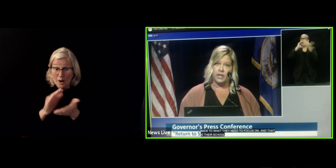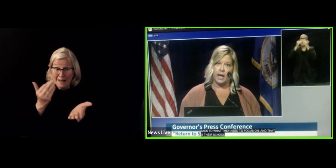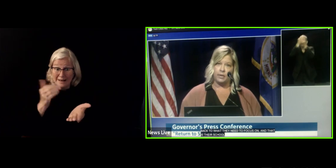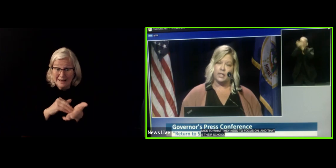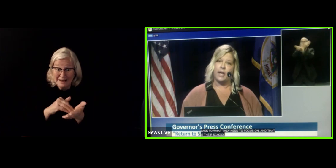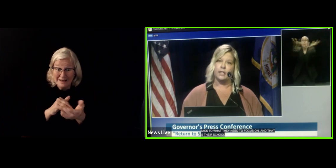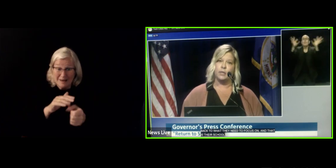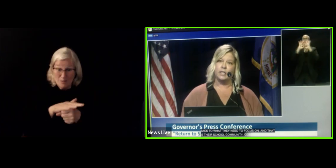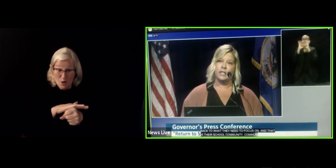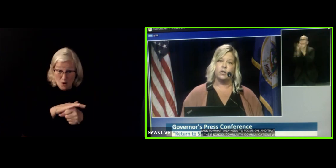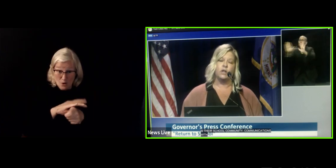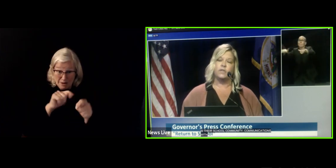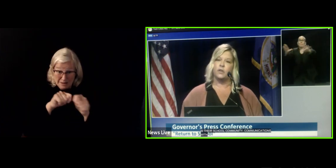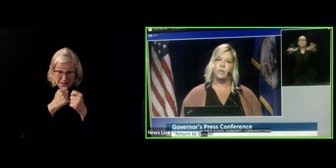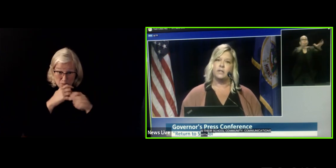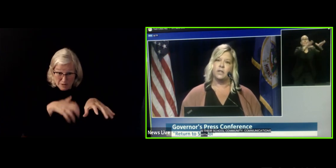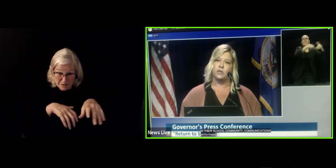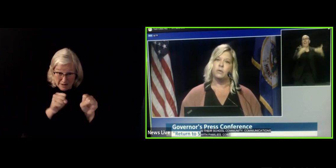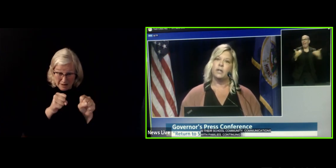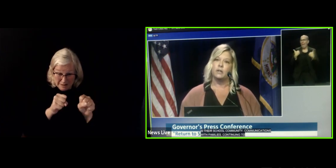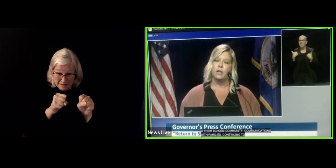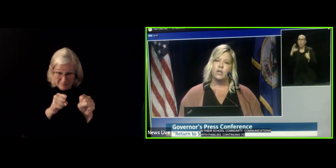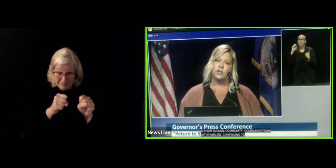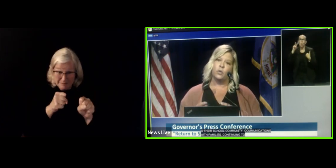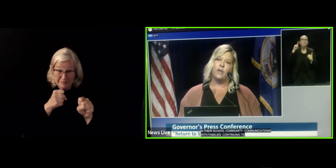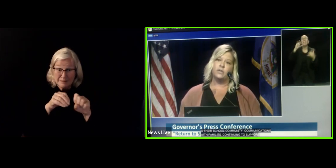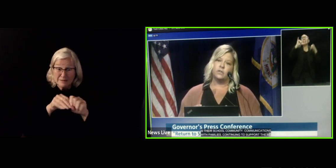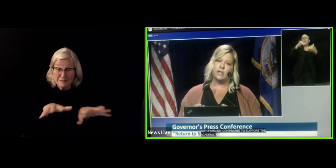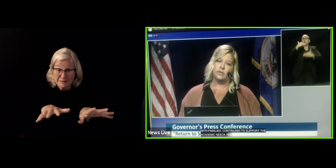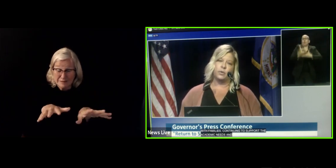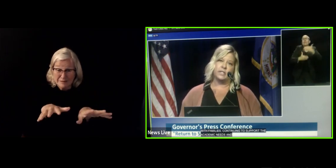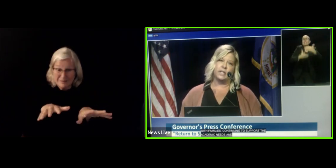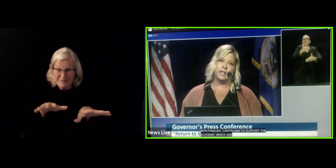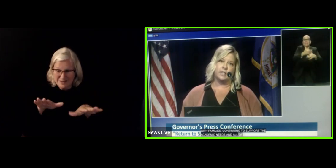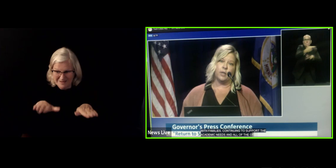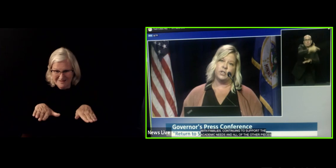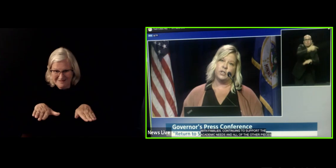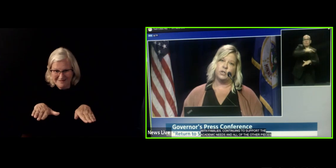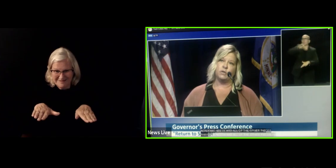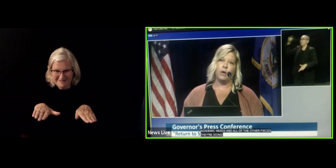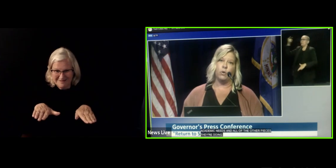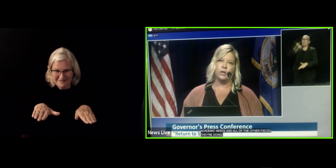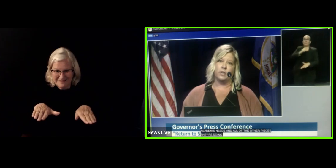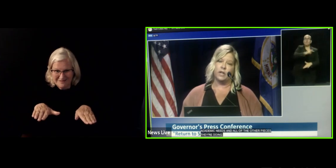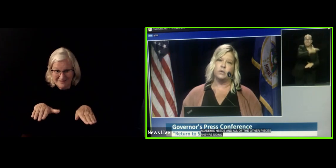the academic needs and all of the other pieces they're doing. So while that superintendent is helping to do